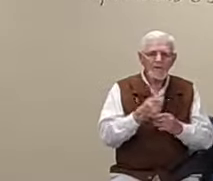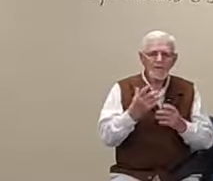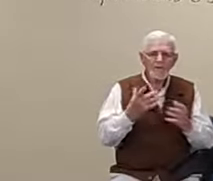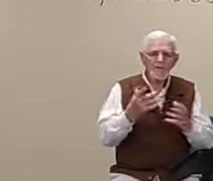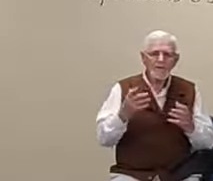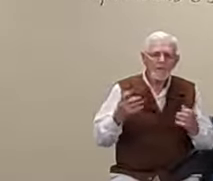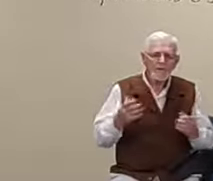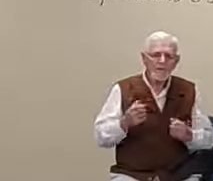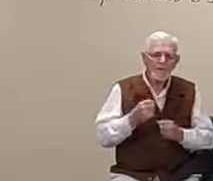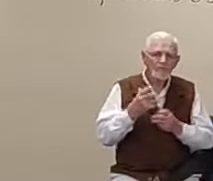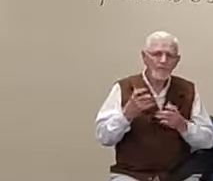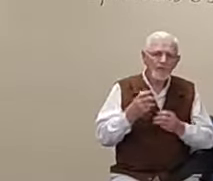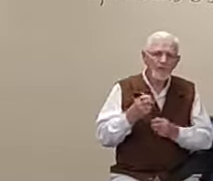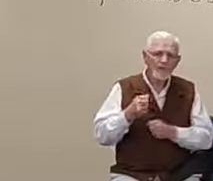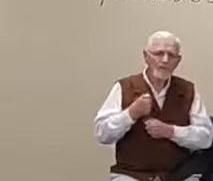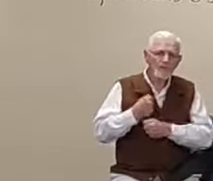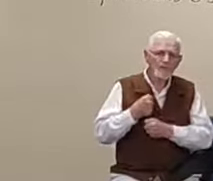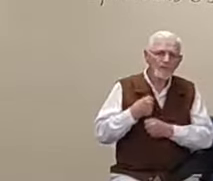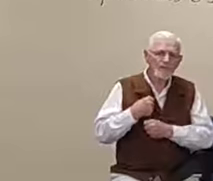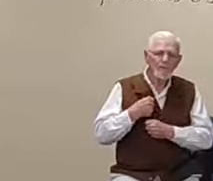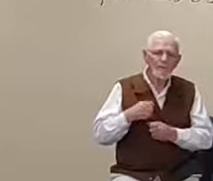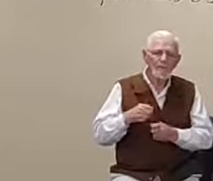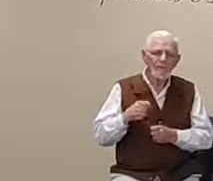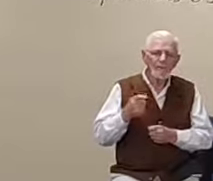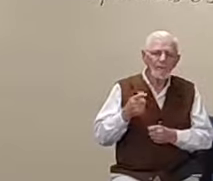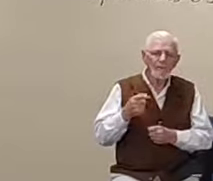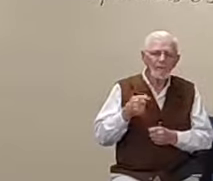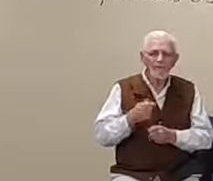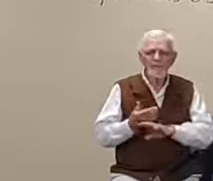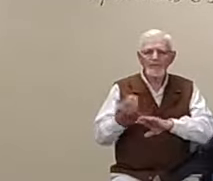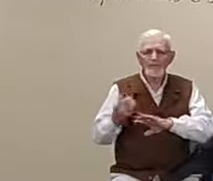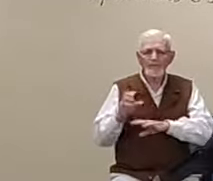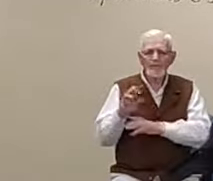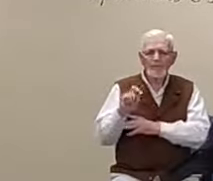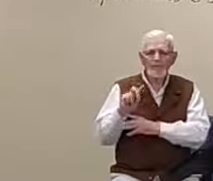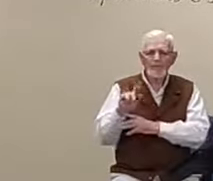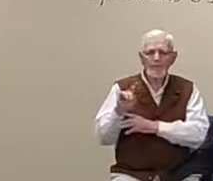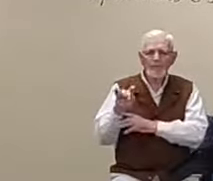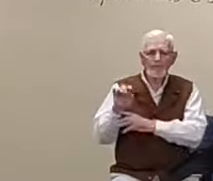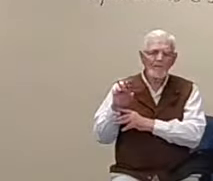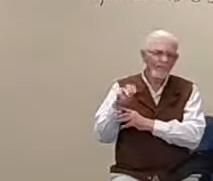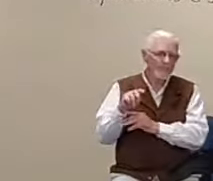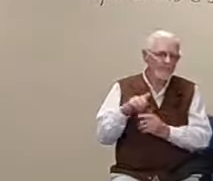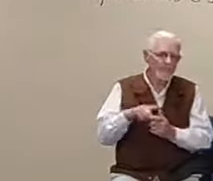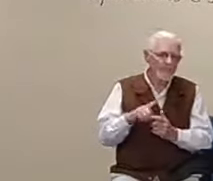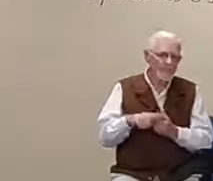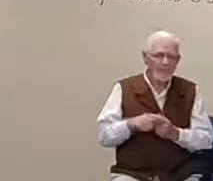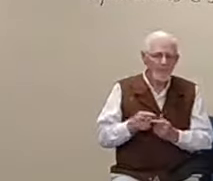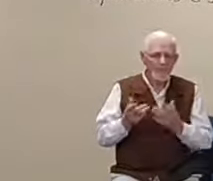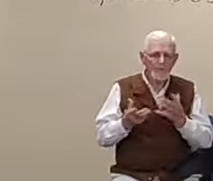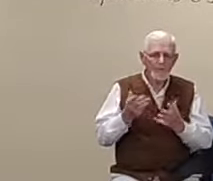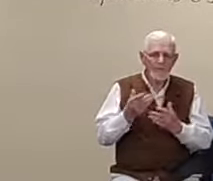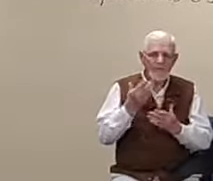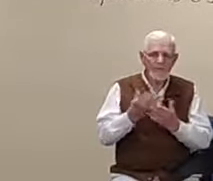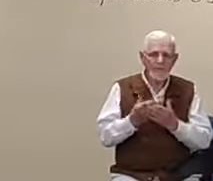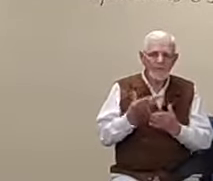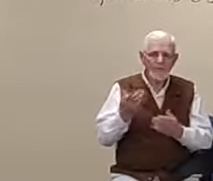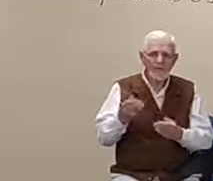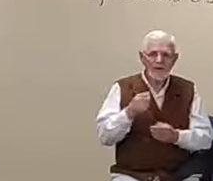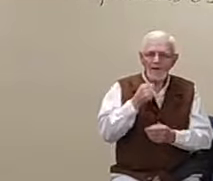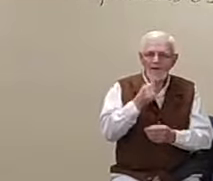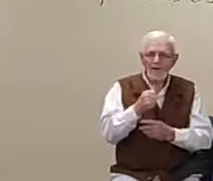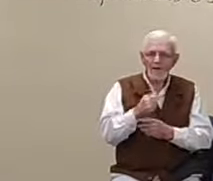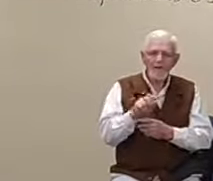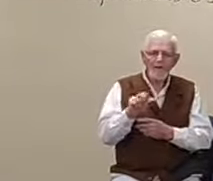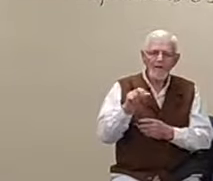armed countries in the world before communism. And it was probably a good thing that they weren't